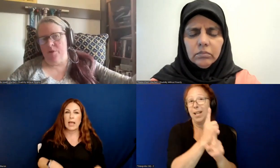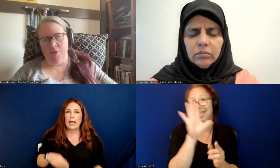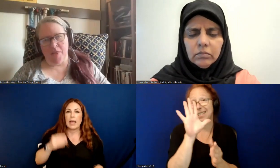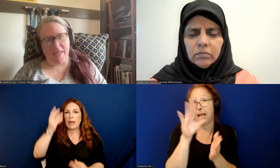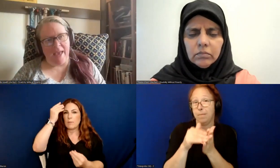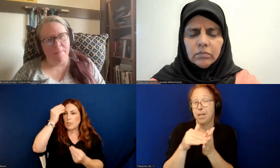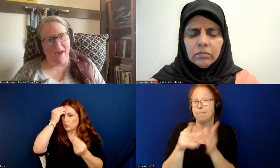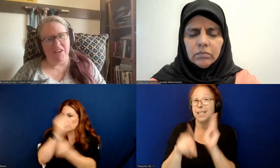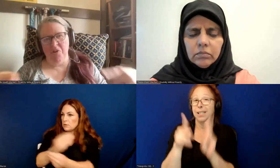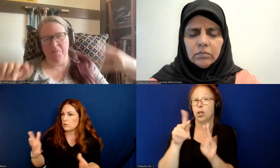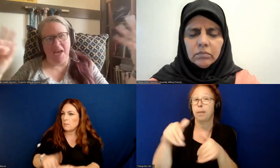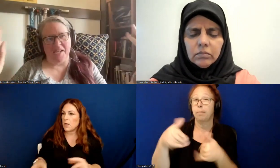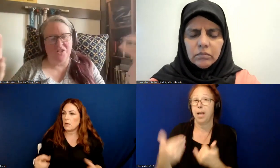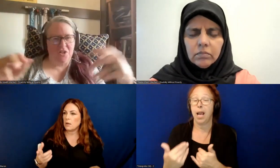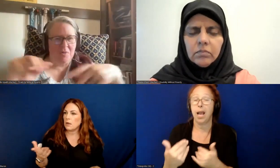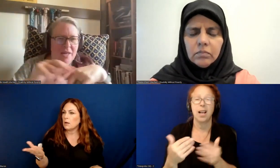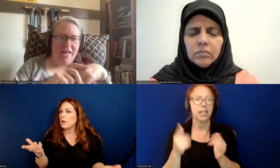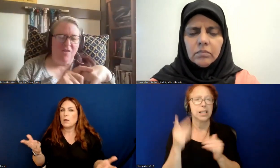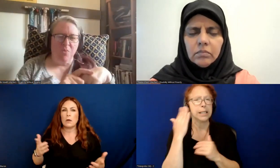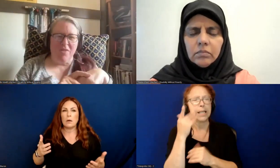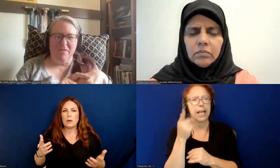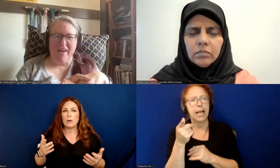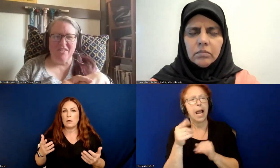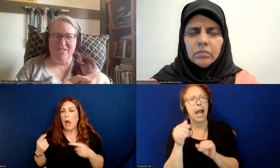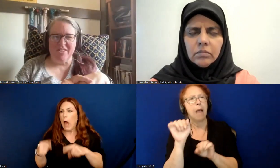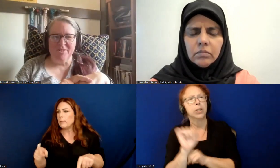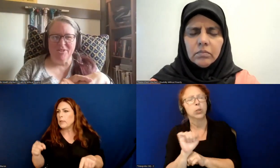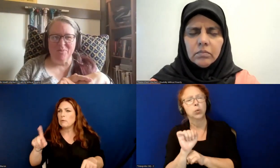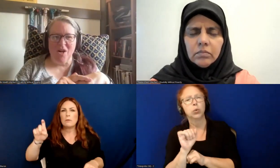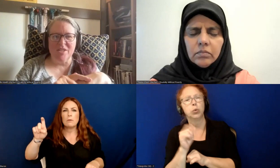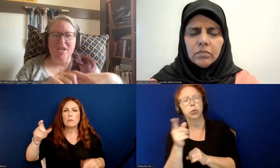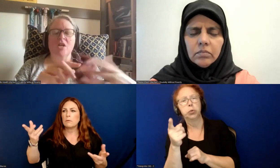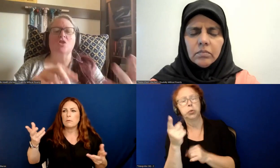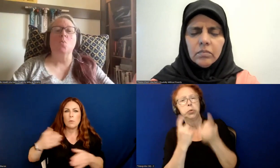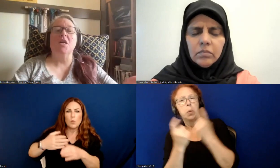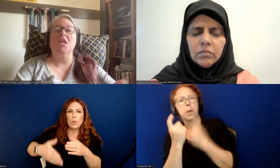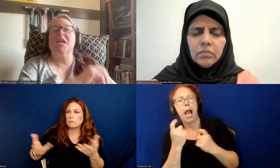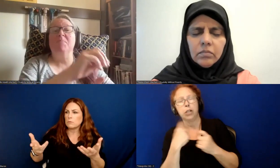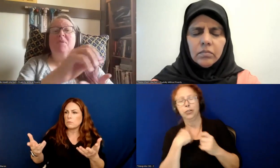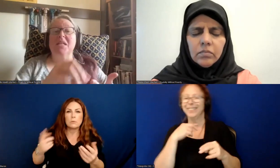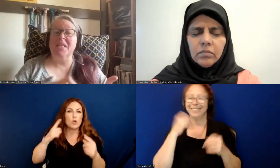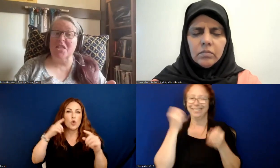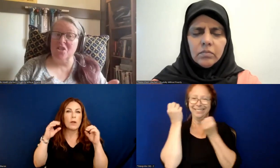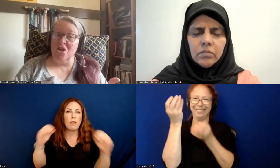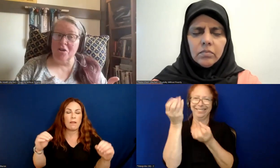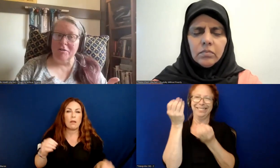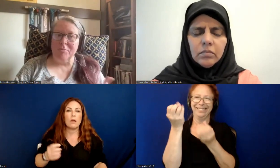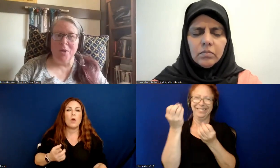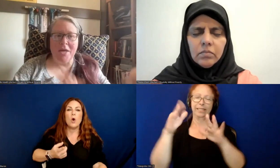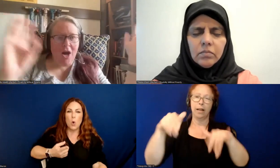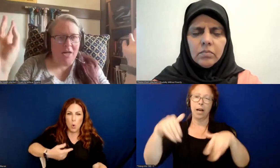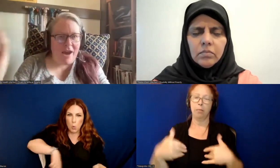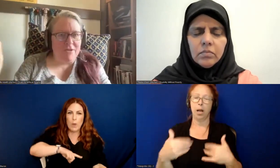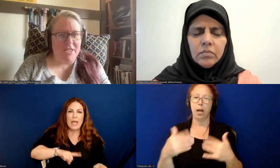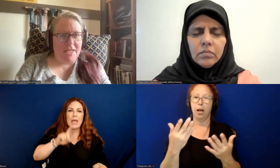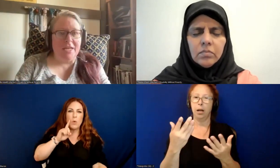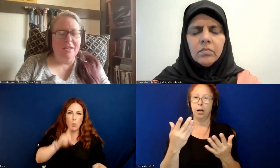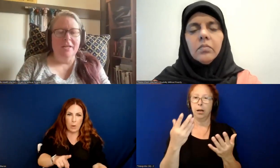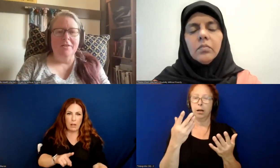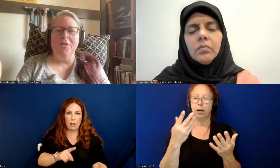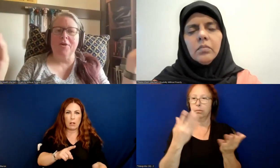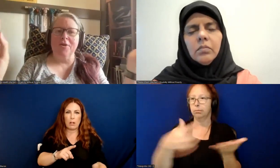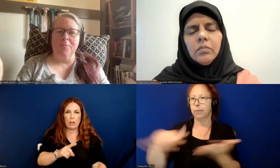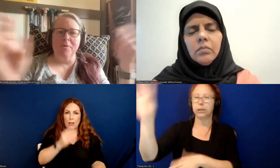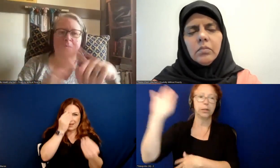out, but nothing came back. Nobody asked you if what the final solution was. So we're going to complete the circle. We can't